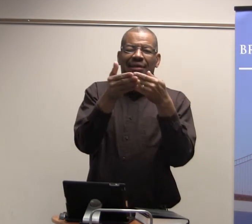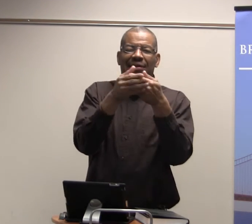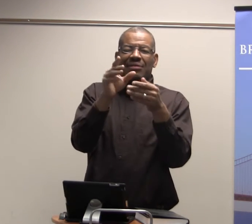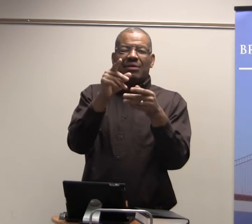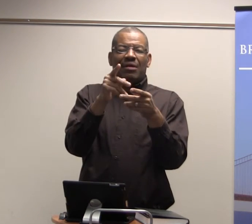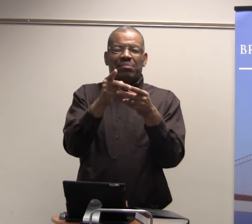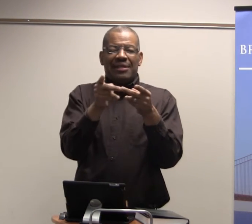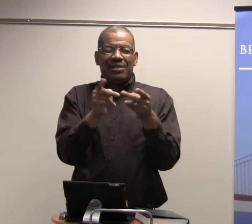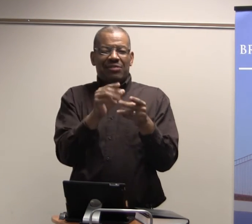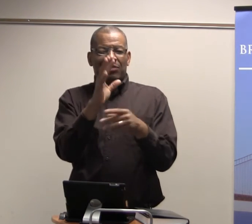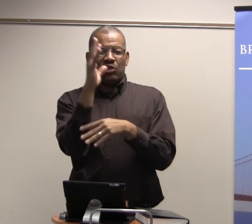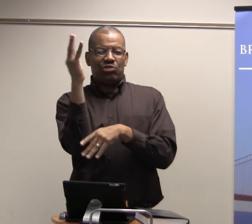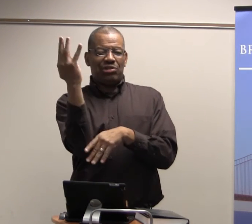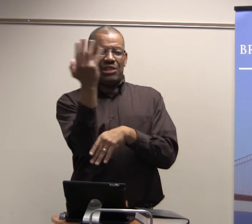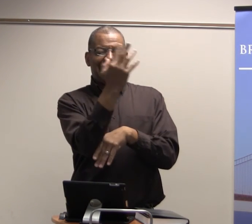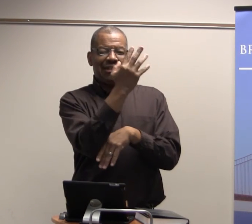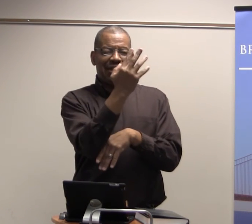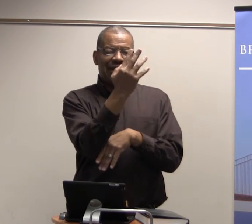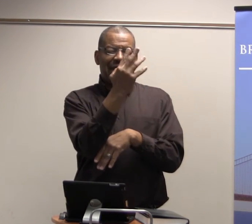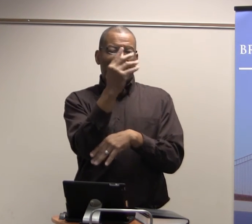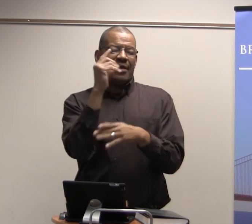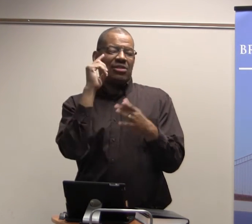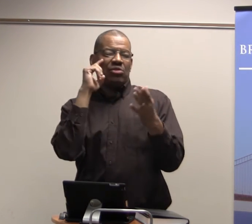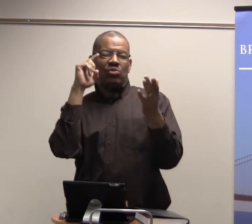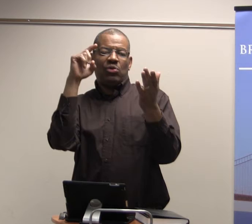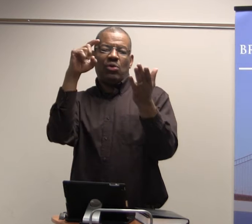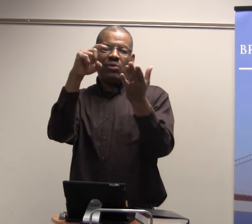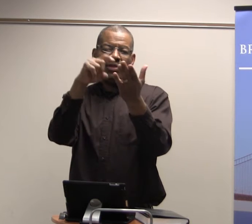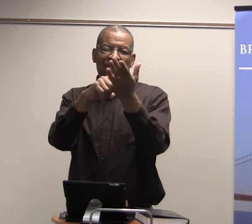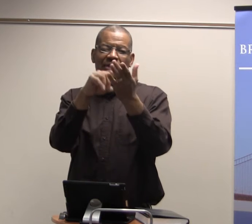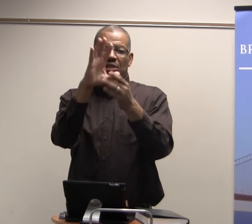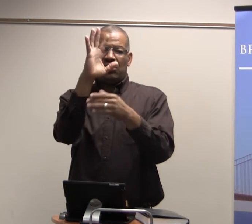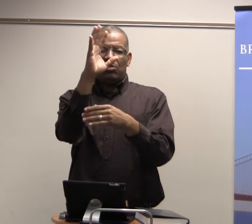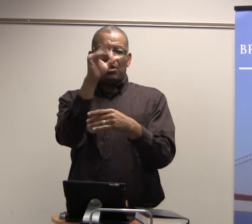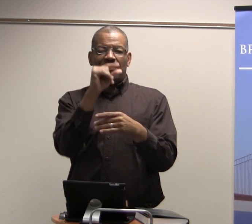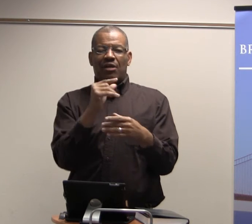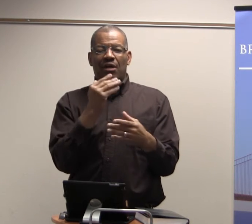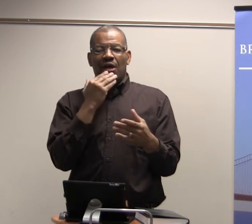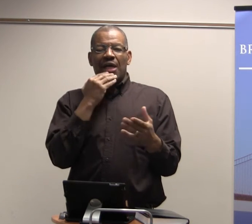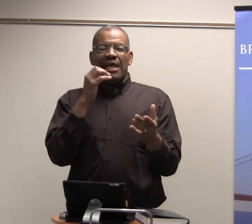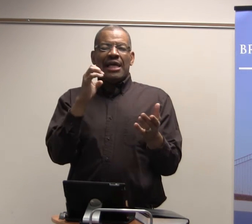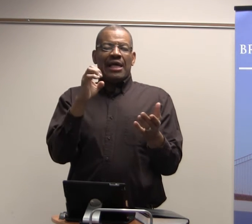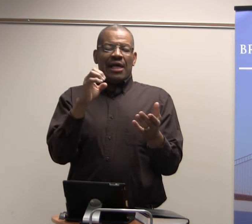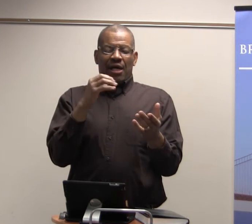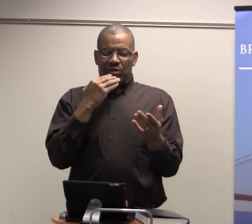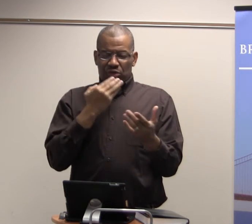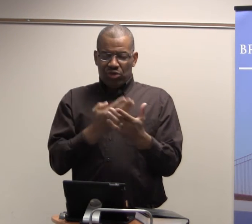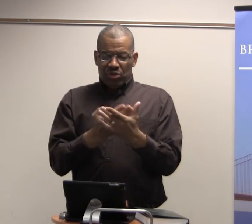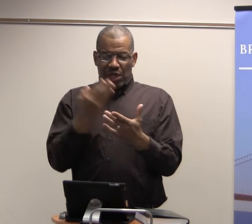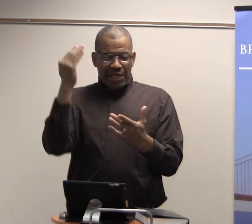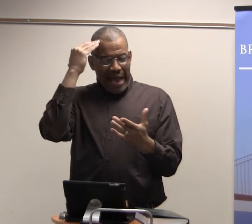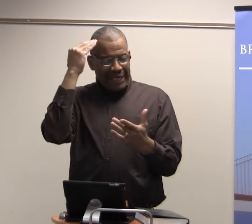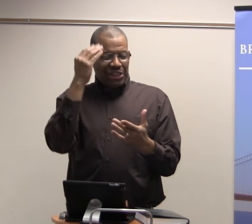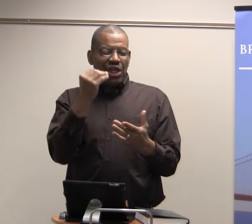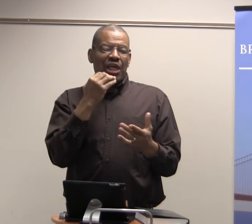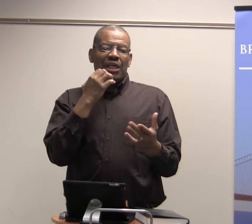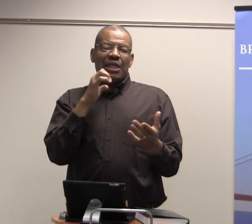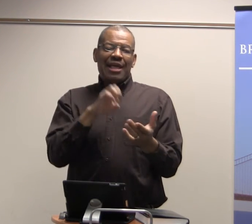near place of the tree, and she realized that the tree of knowledge and